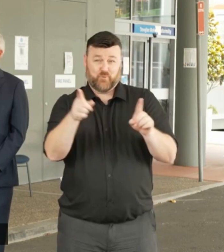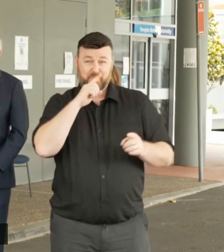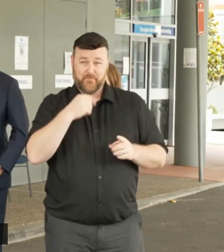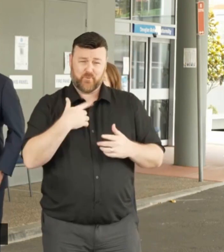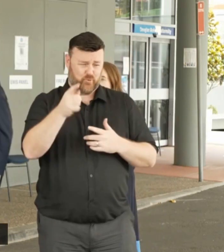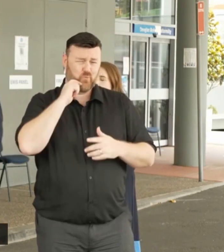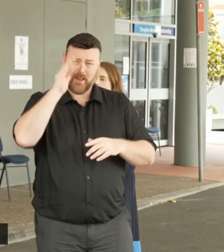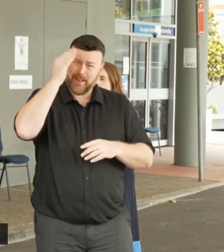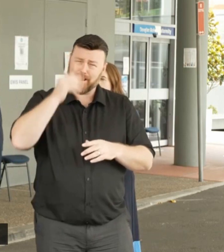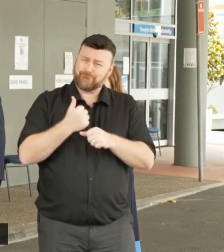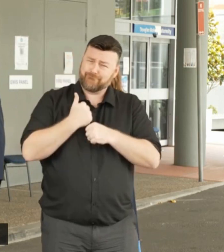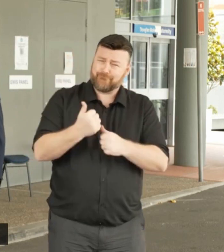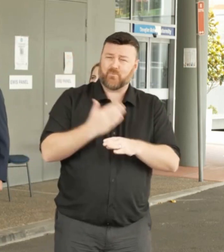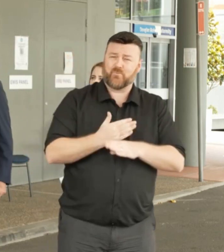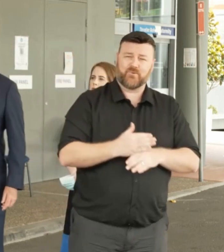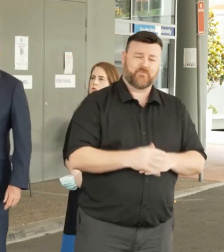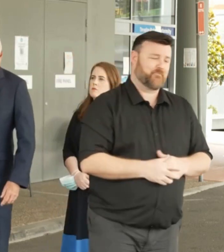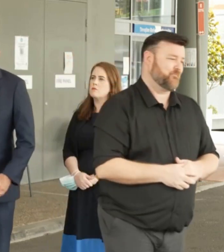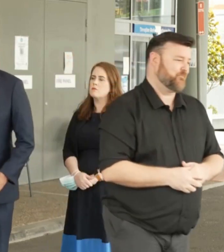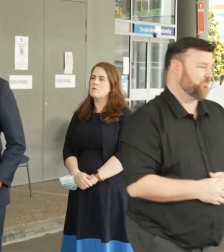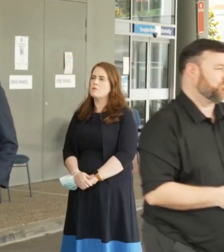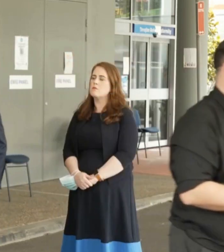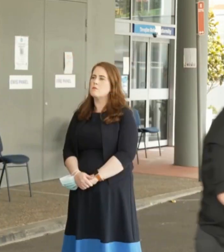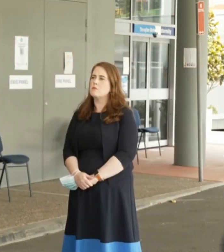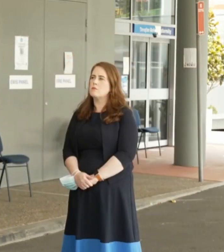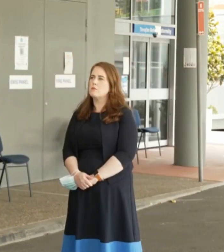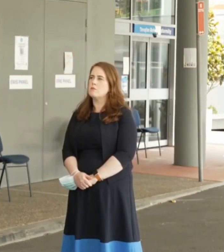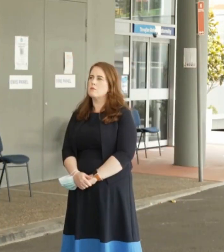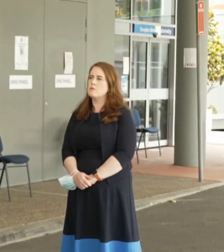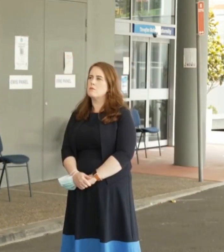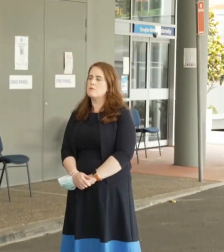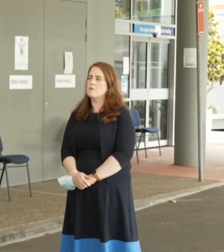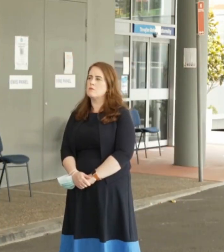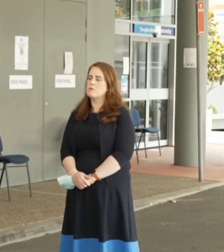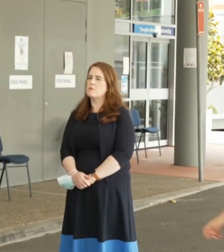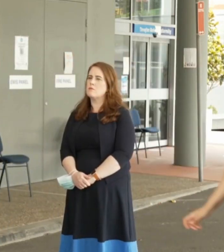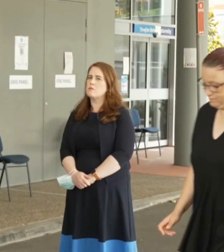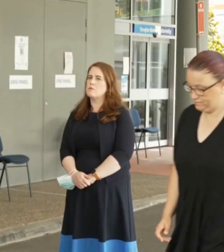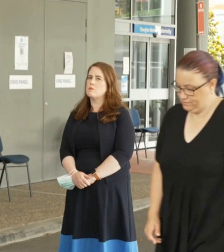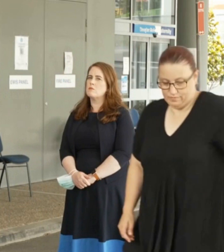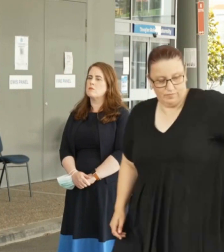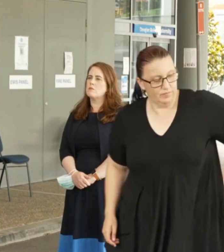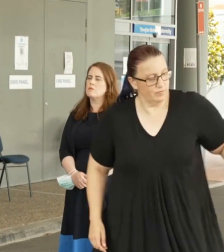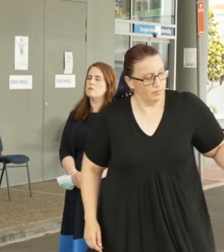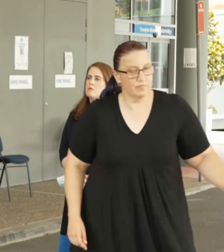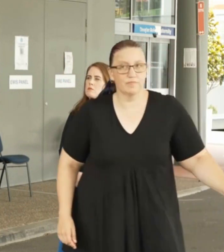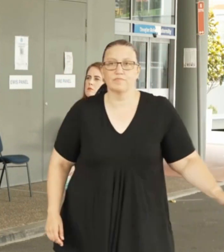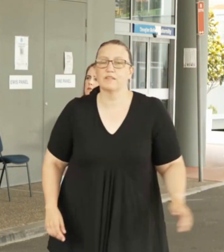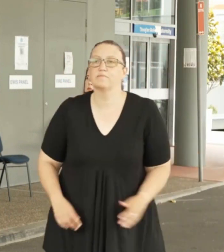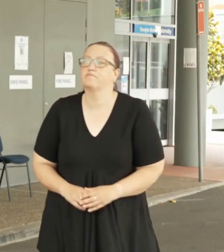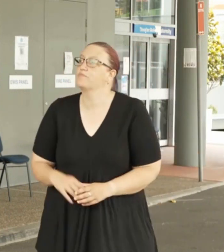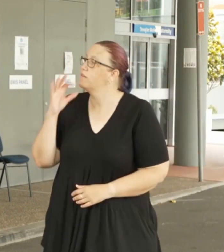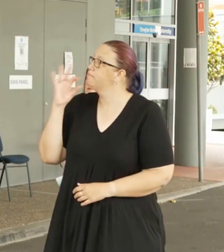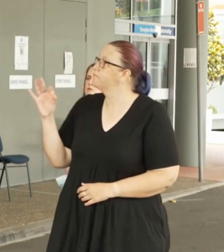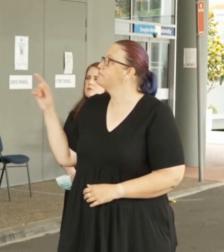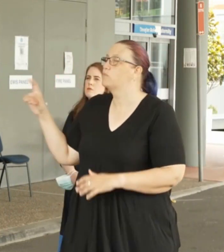Hazzard, at the moment the curve of cases is going up, and thankfully